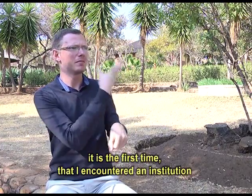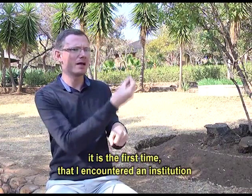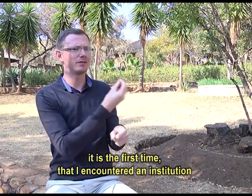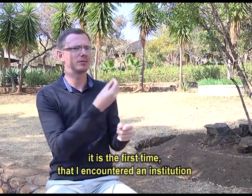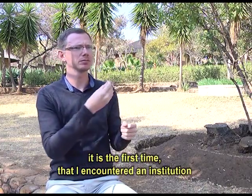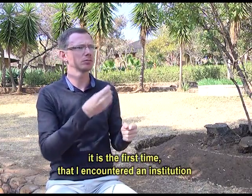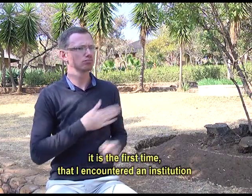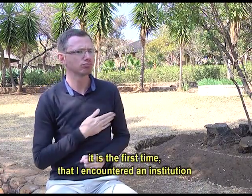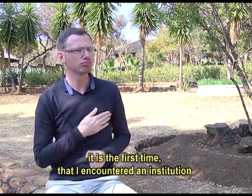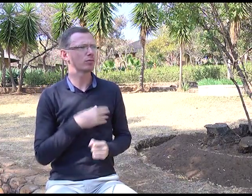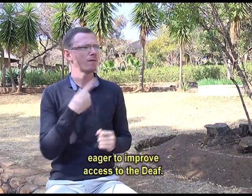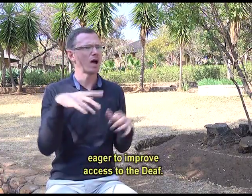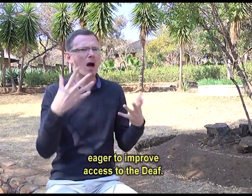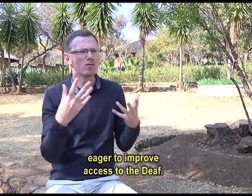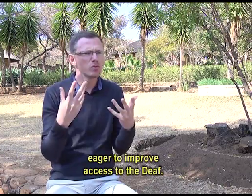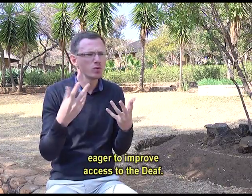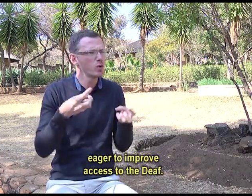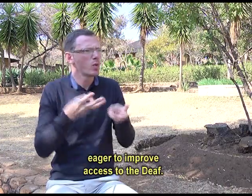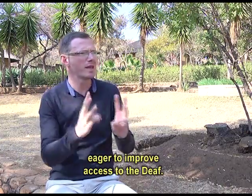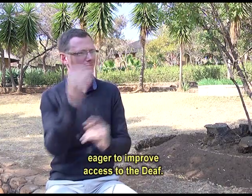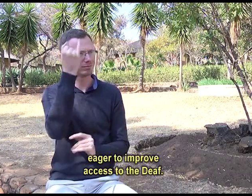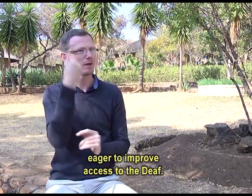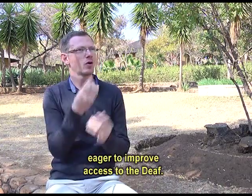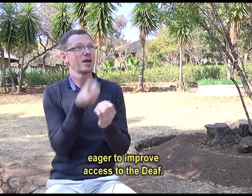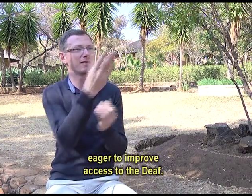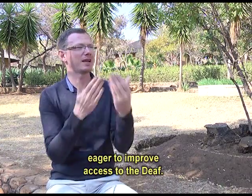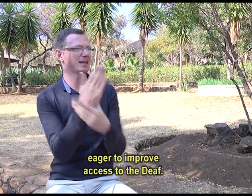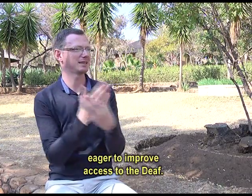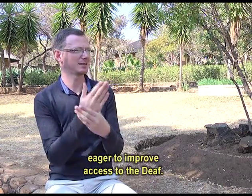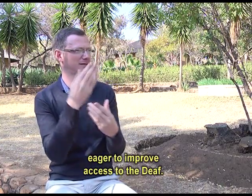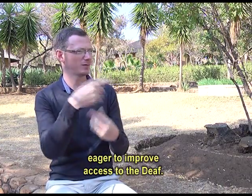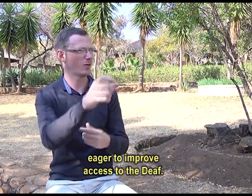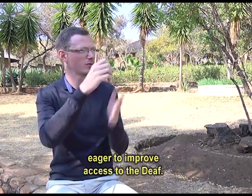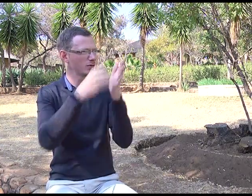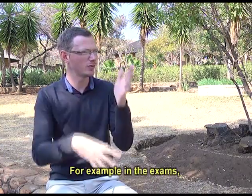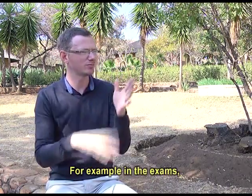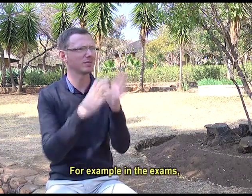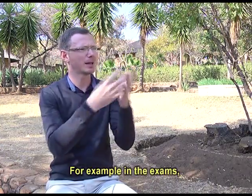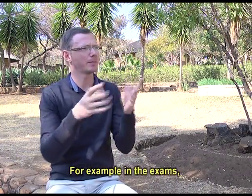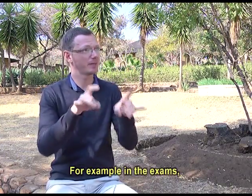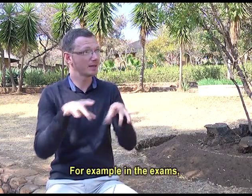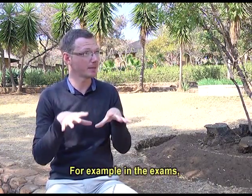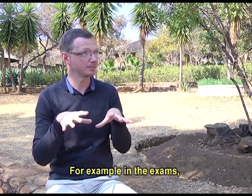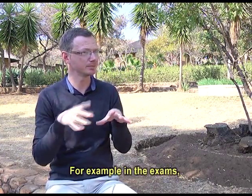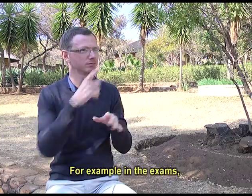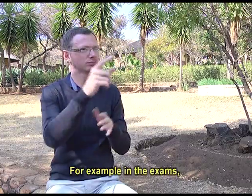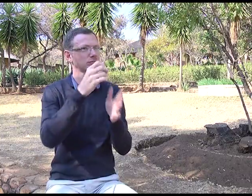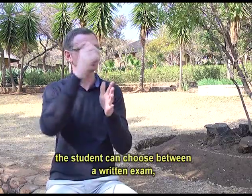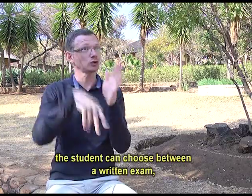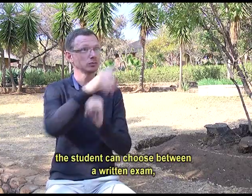that I encountered an institution eager to improve access to the deaf. For example, in the exams, the student